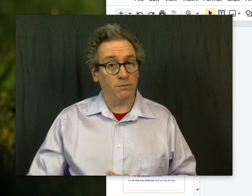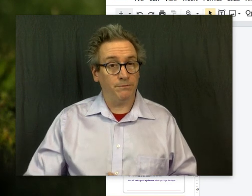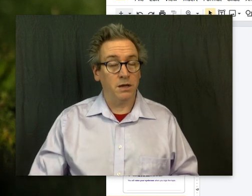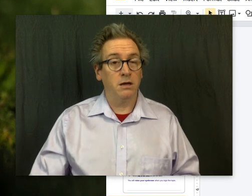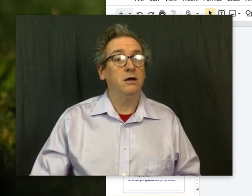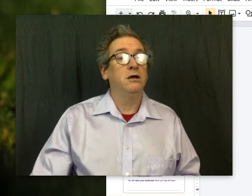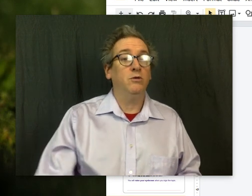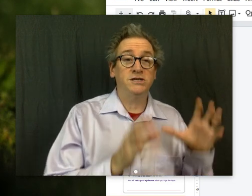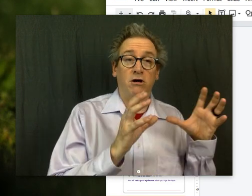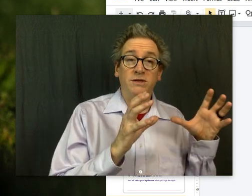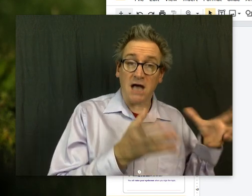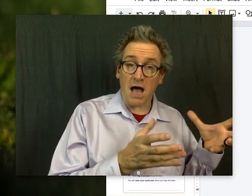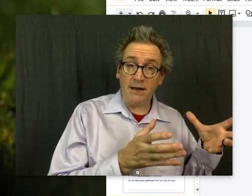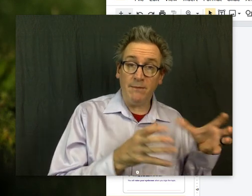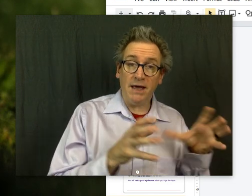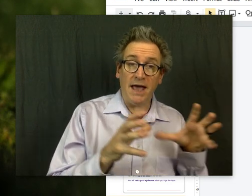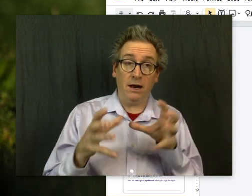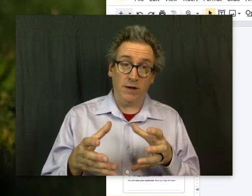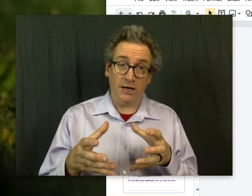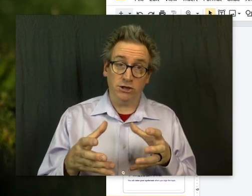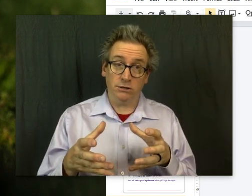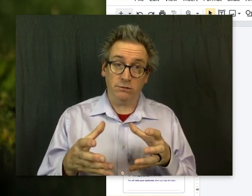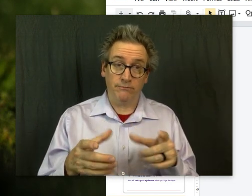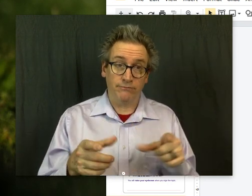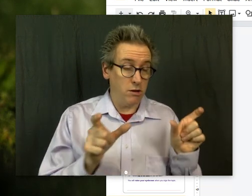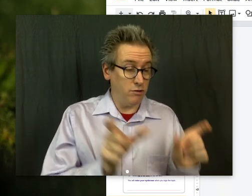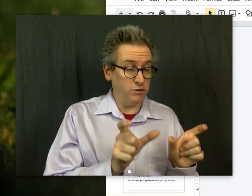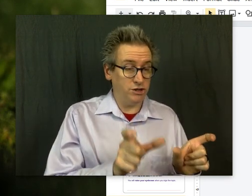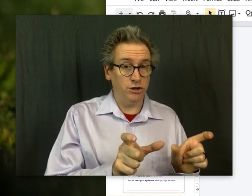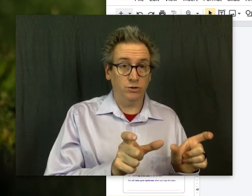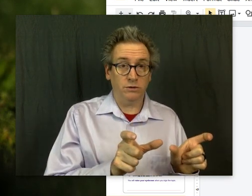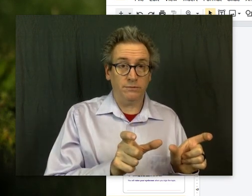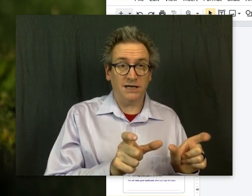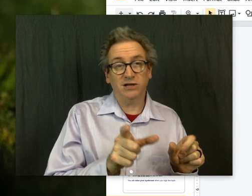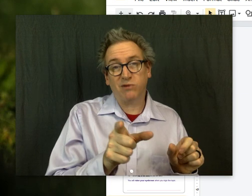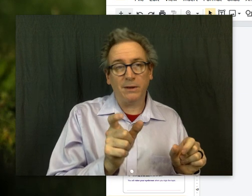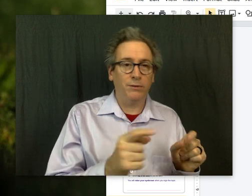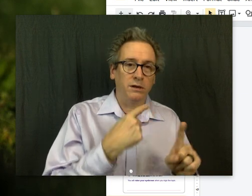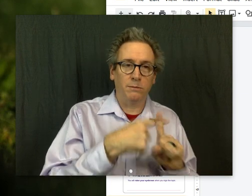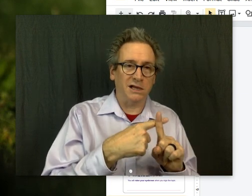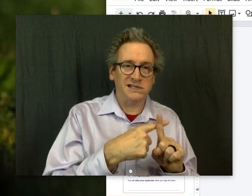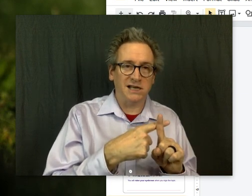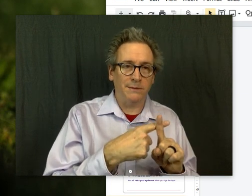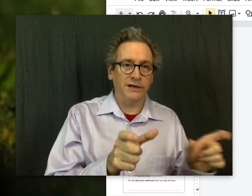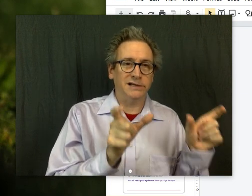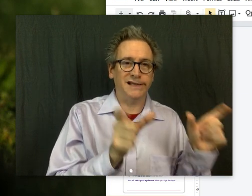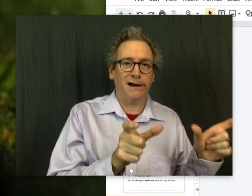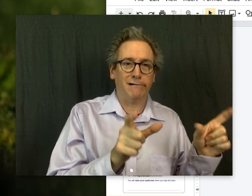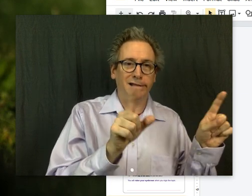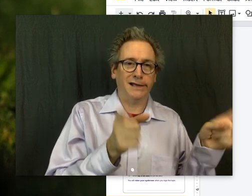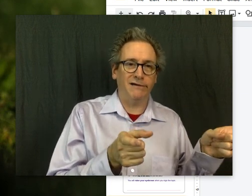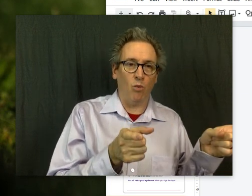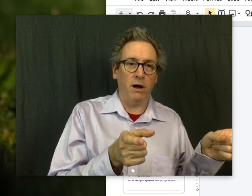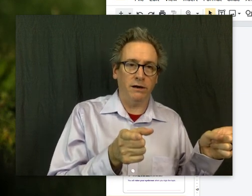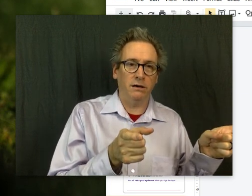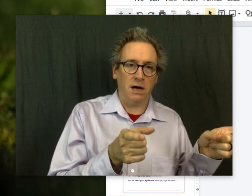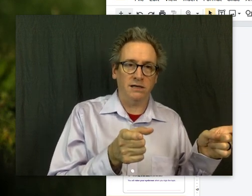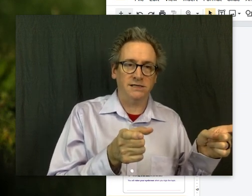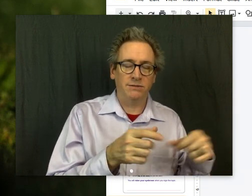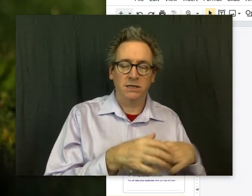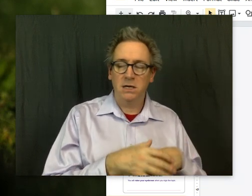form. We start it with time and location. Those two, I should probably put a little plus sign between because they are really kind of